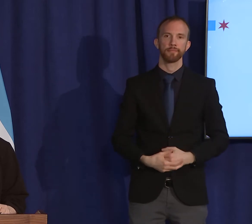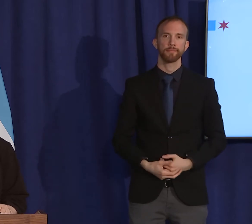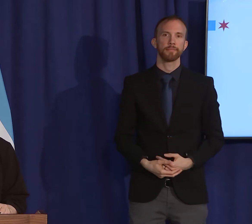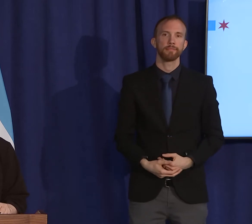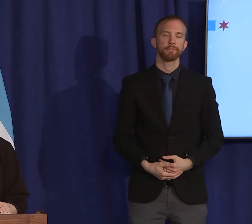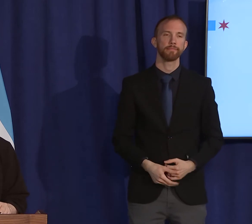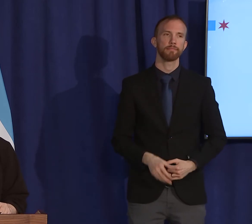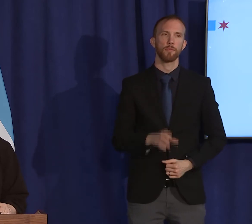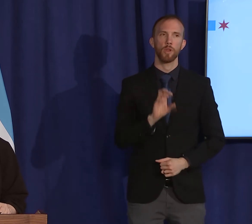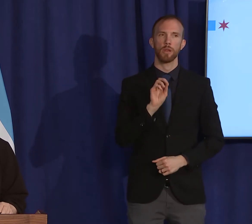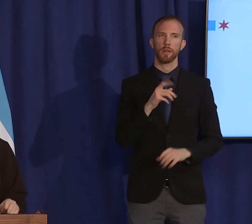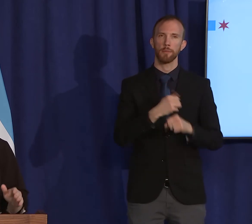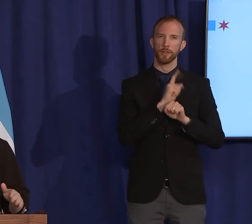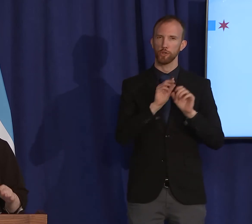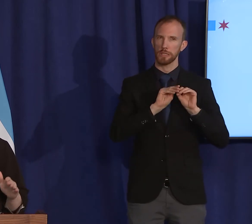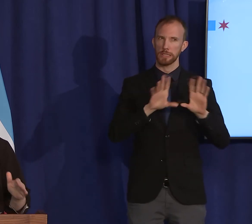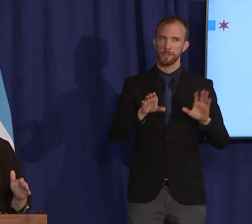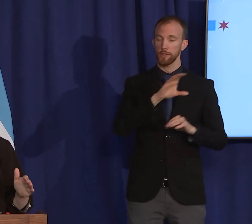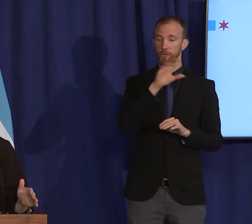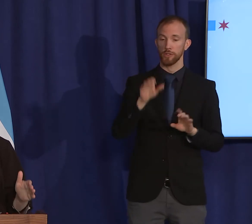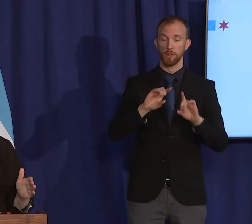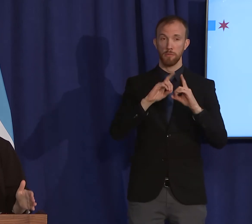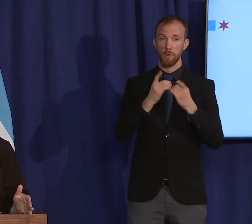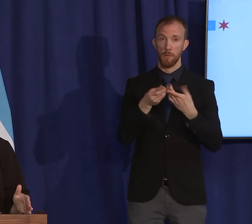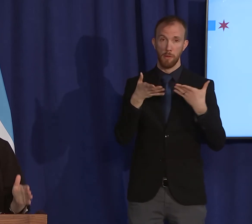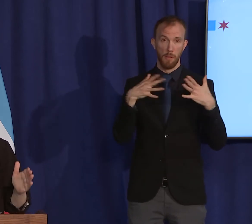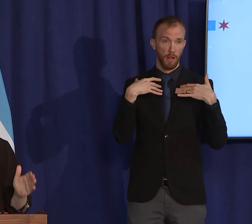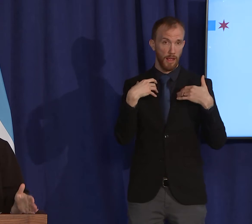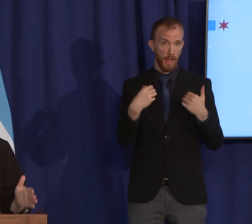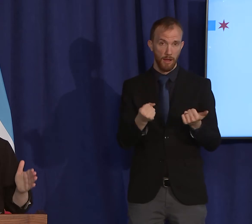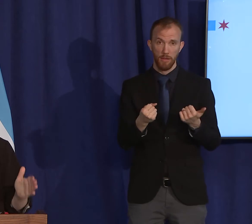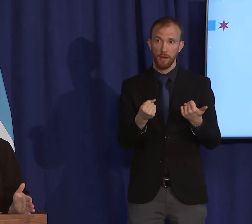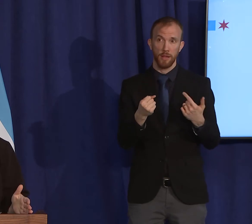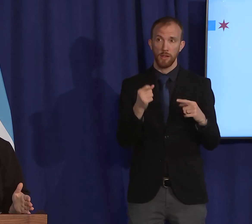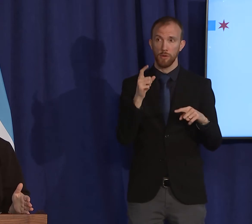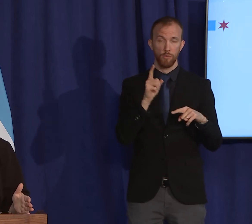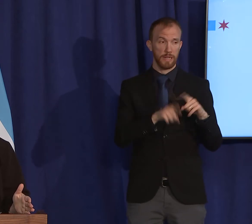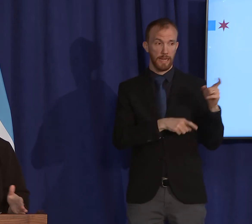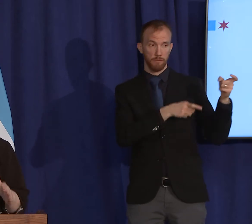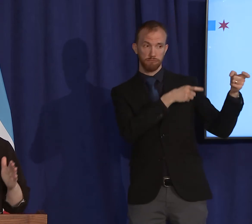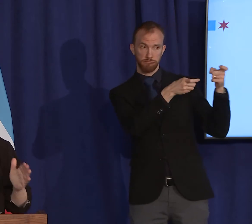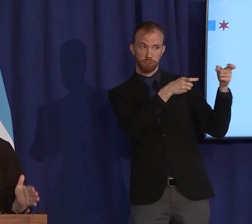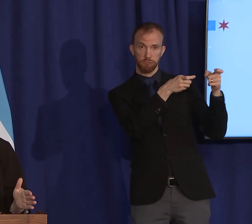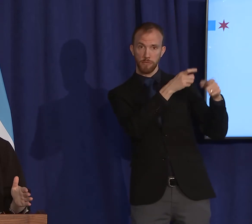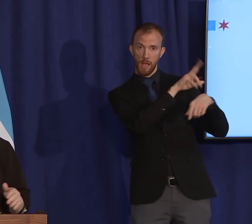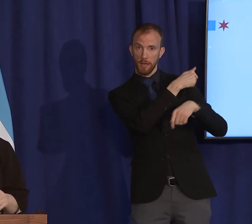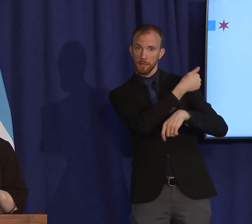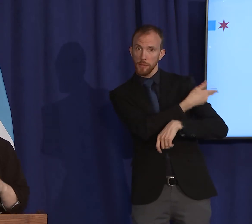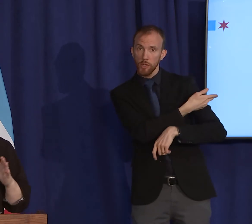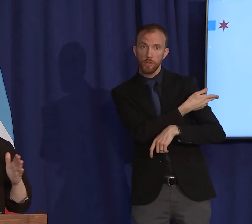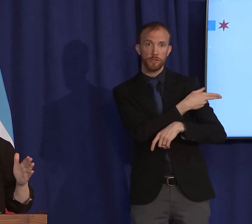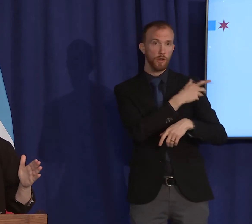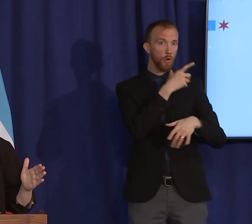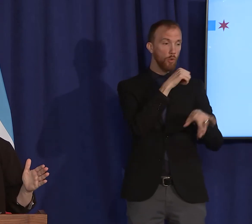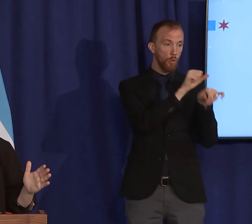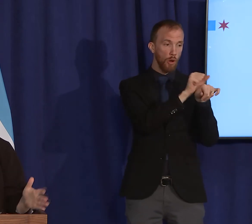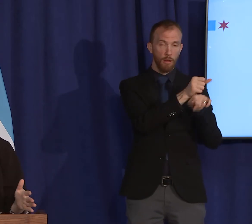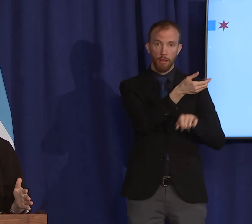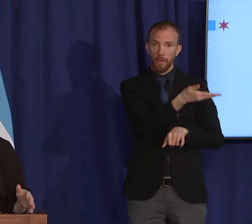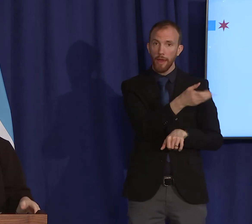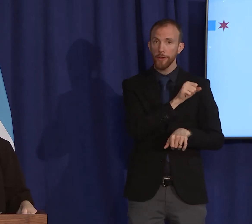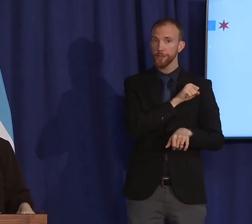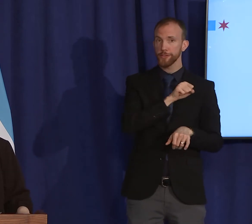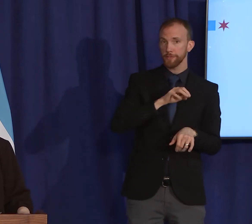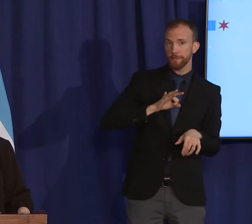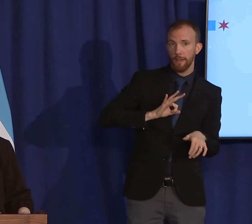The Chicago Department of Public Health does not in any way regulate hospitals or the staffing of hospitals or